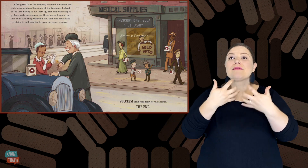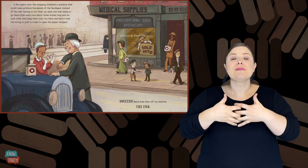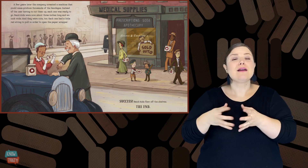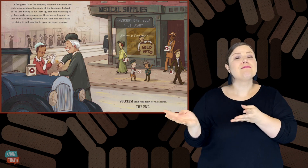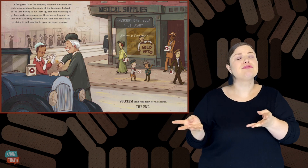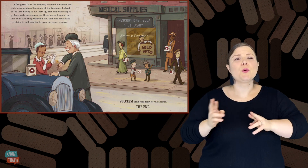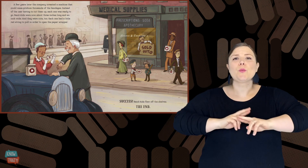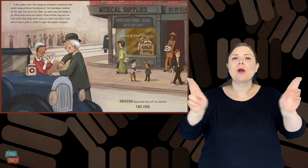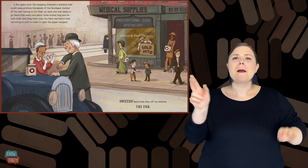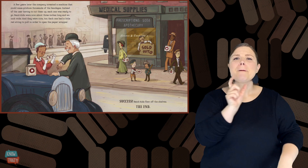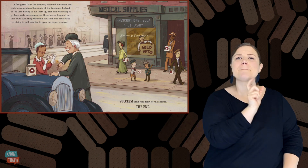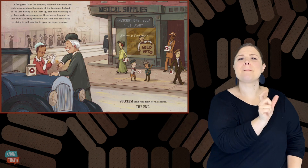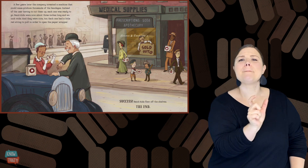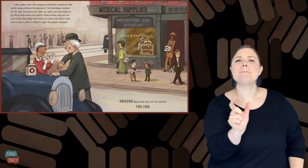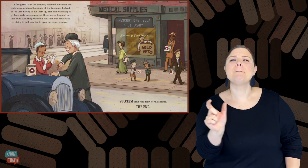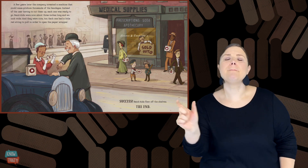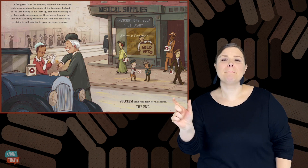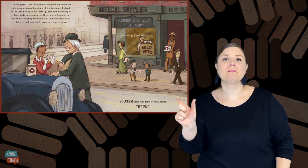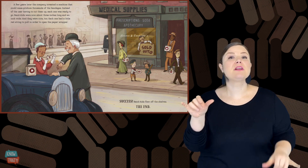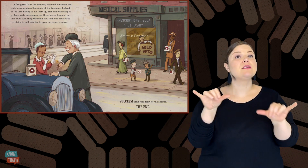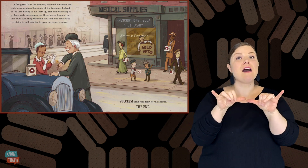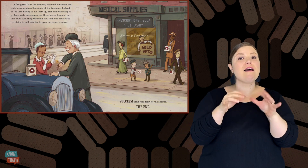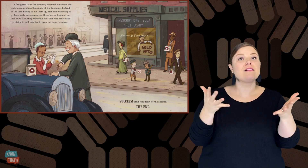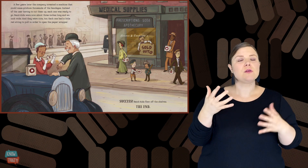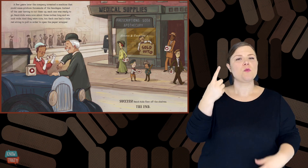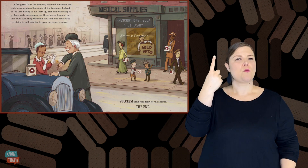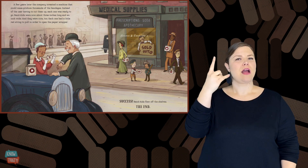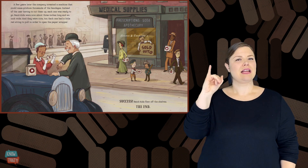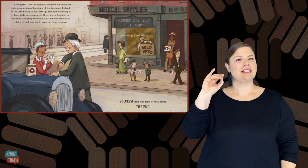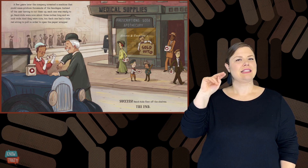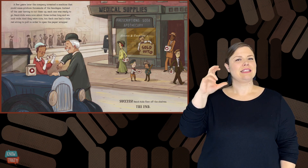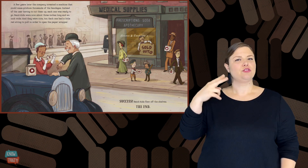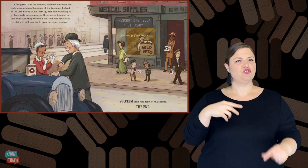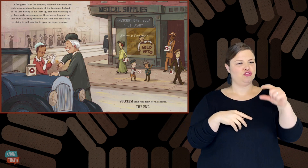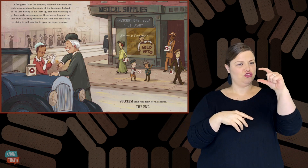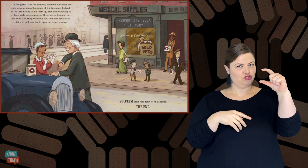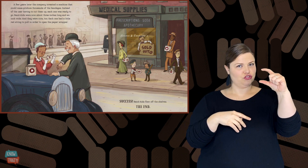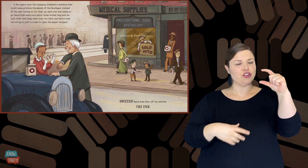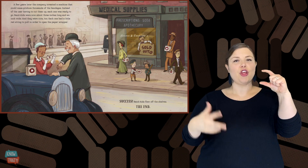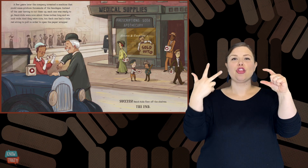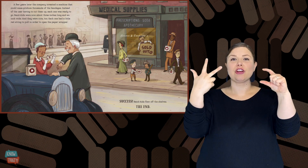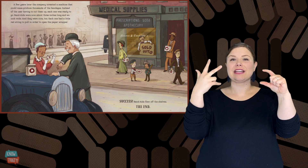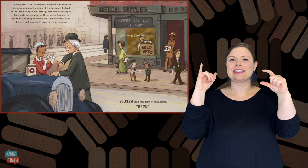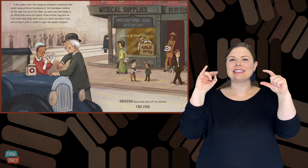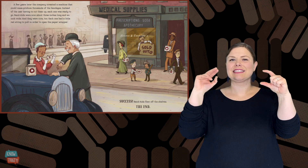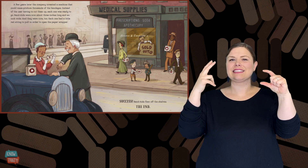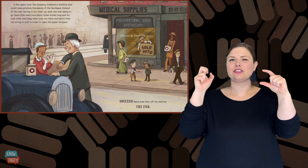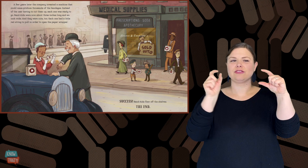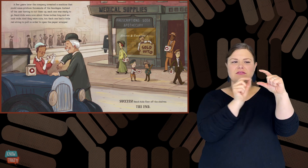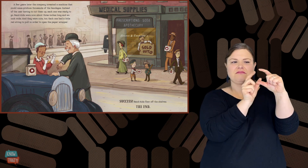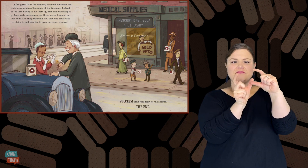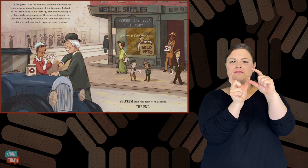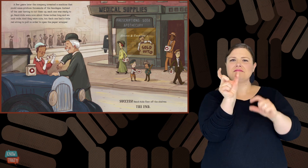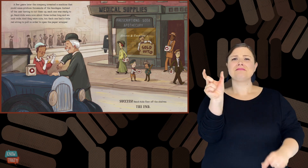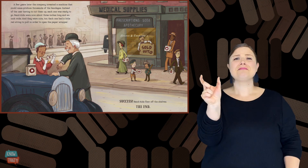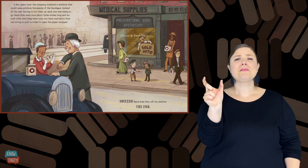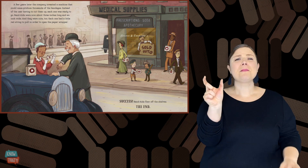Band-Aids were now about 3 inches long and 1 inch wide. Oh, and they were